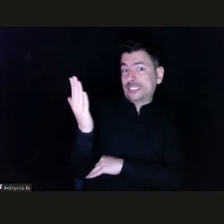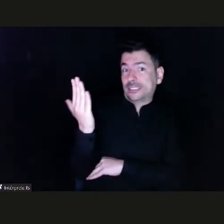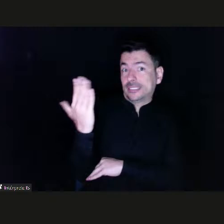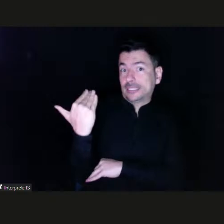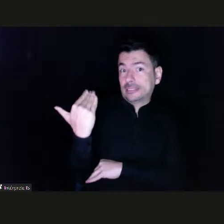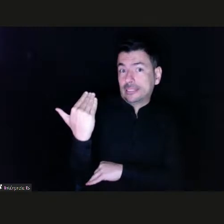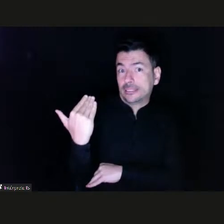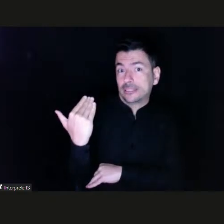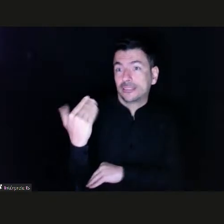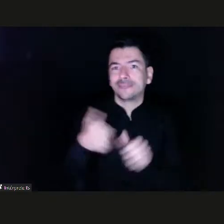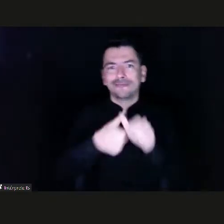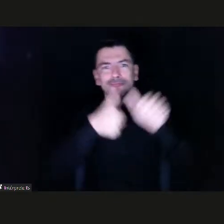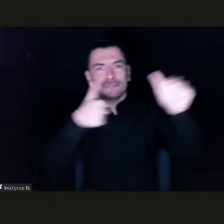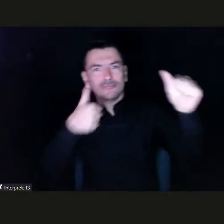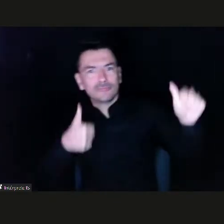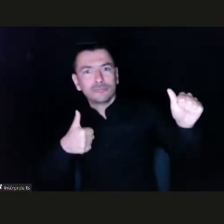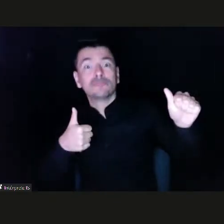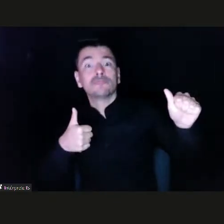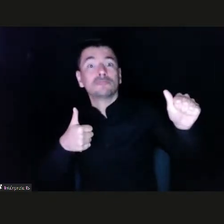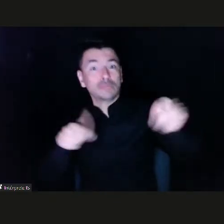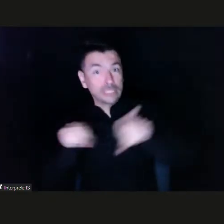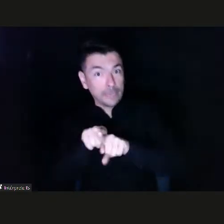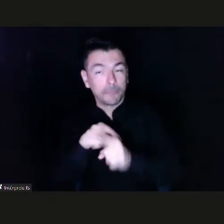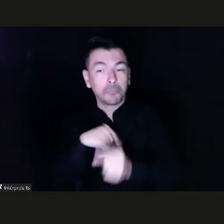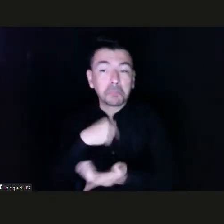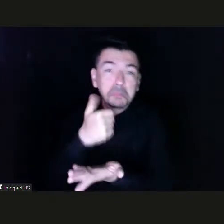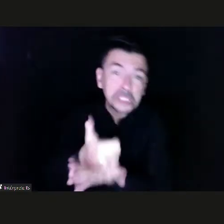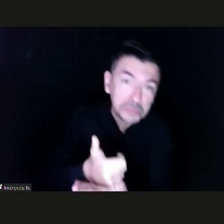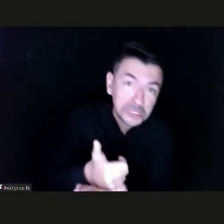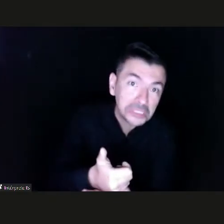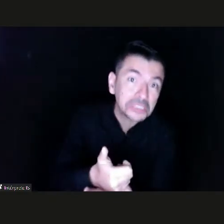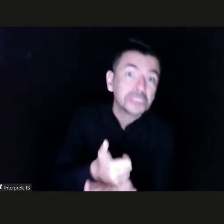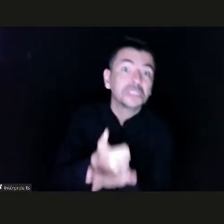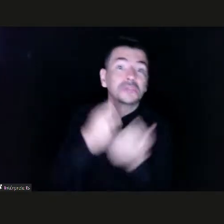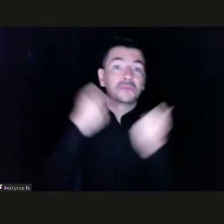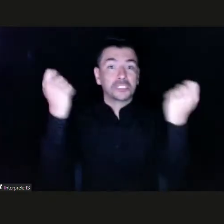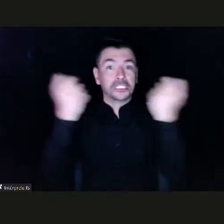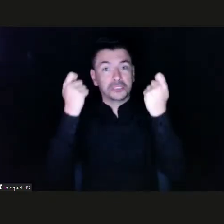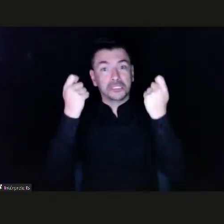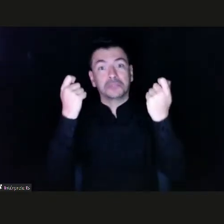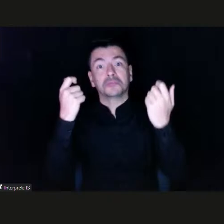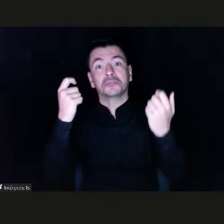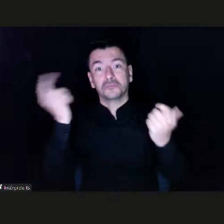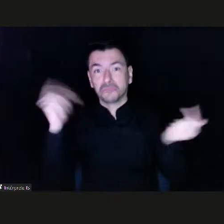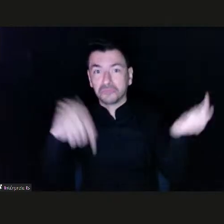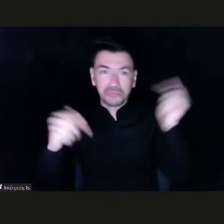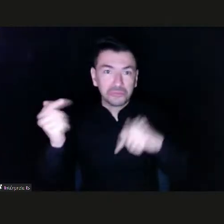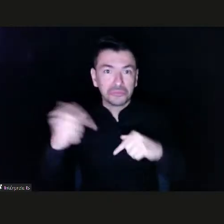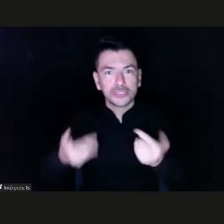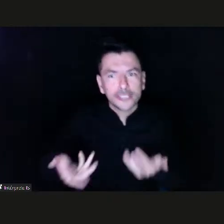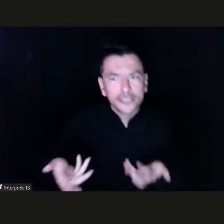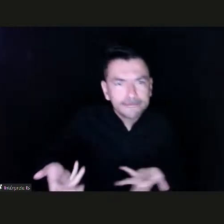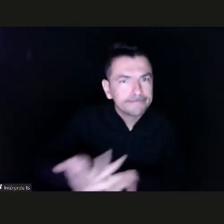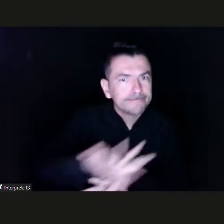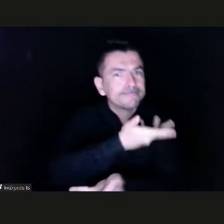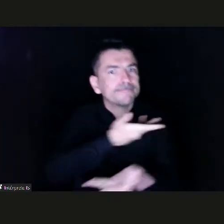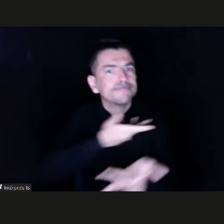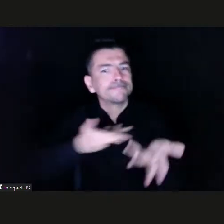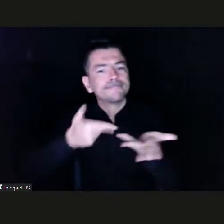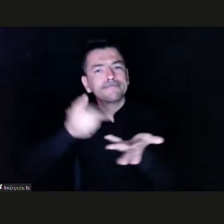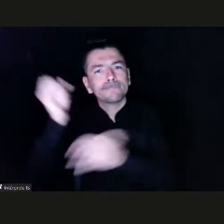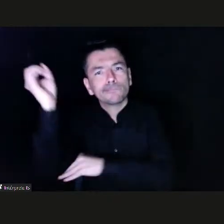Alliances Latin America Meeting Africa, the two neighbor continents, where we work on female entrepreneurs and